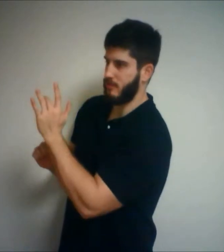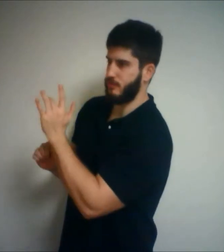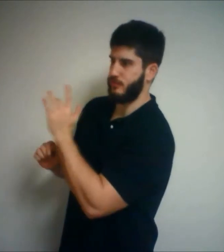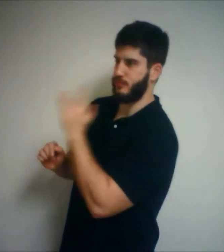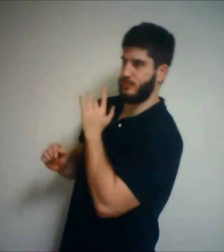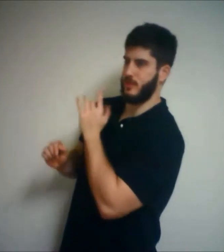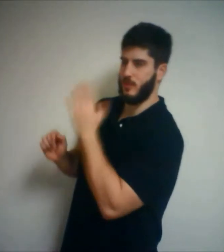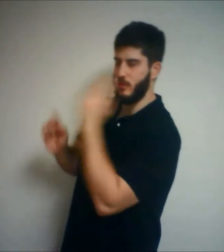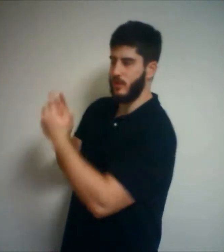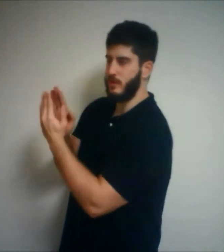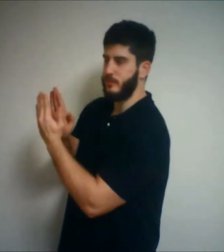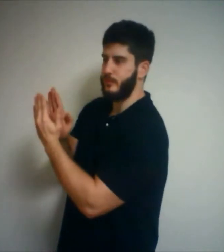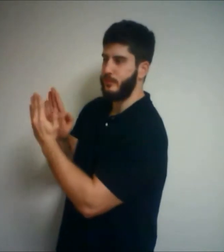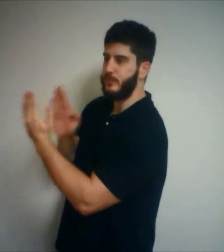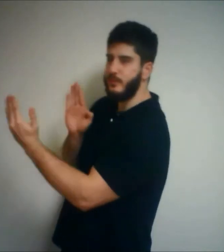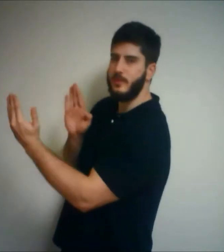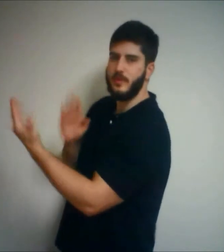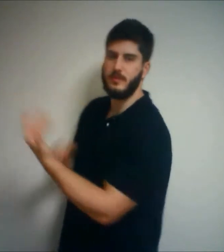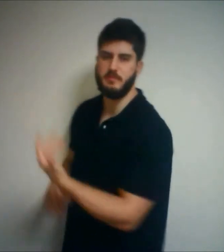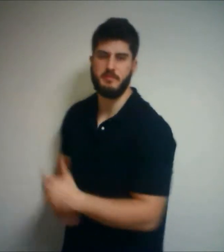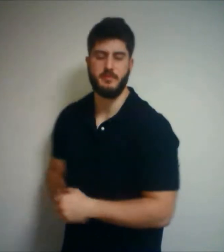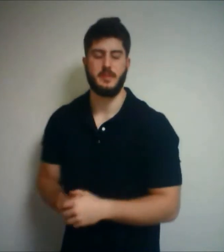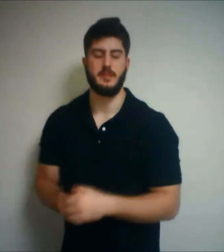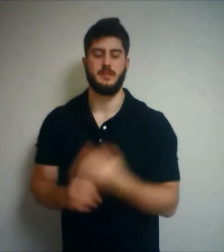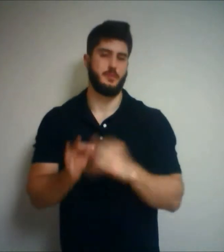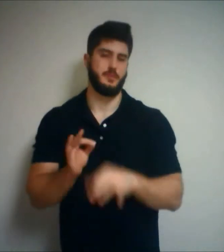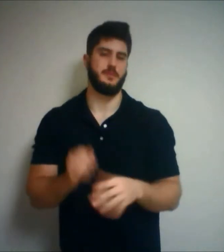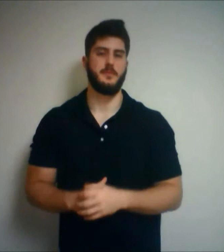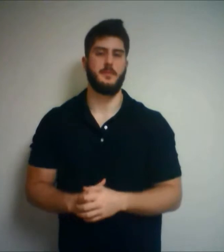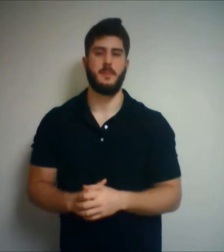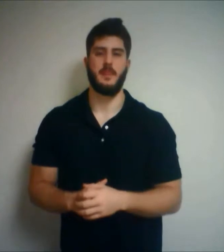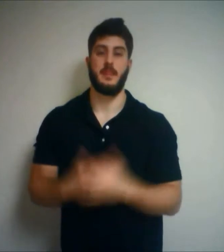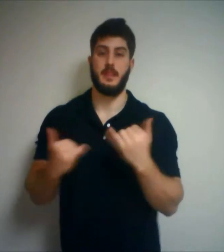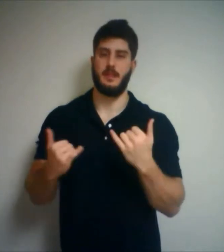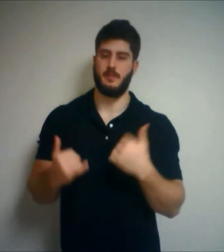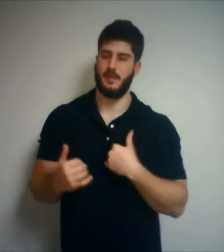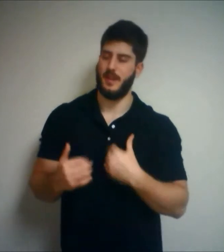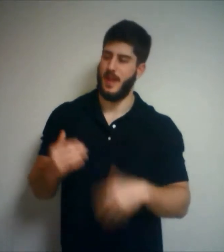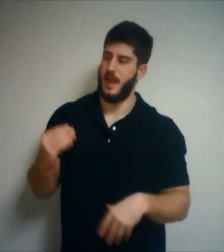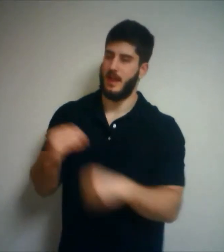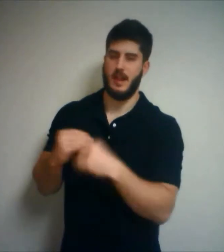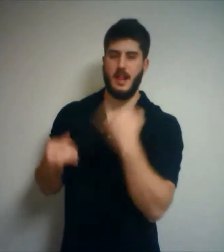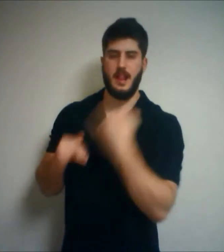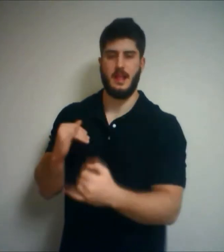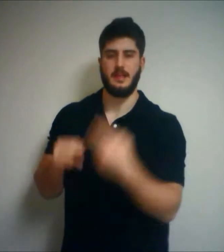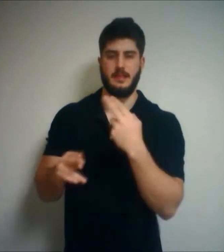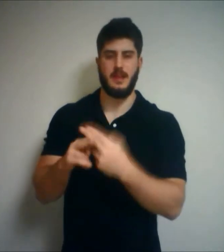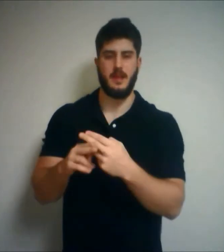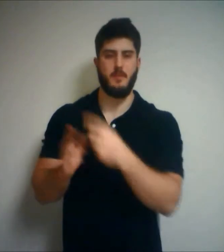want. There we are. I've now added a last name column to my view.